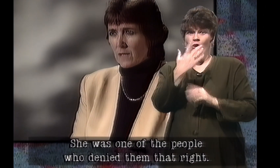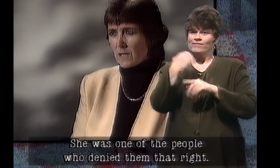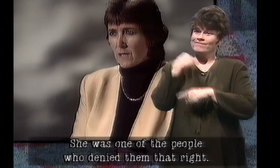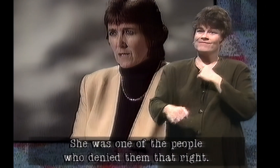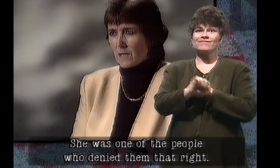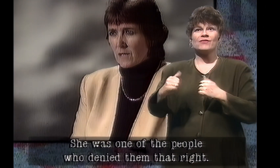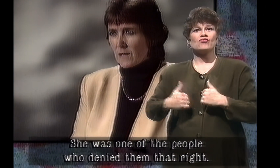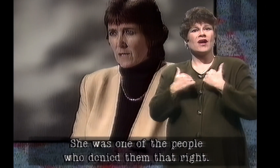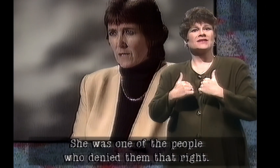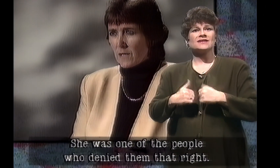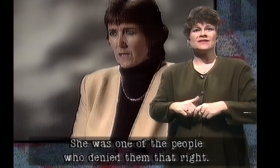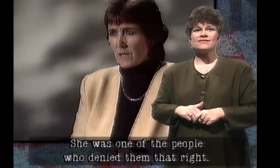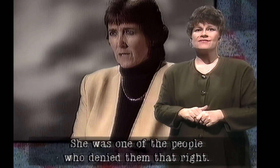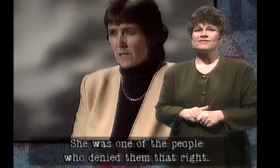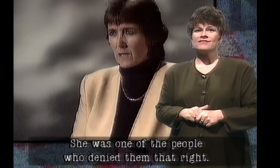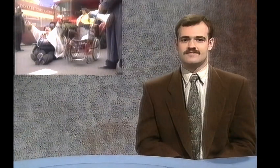right.